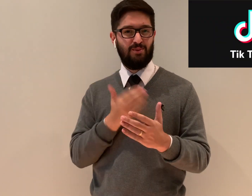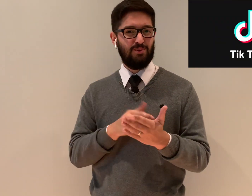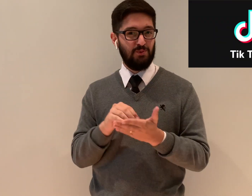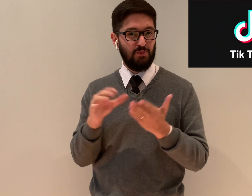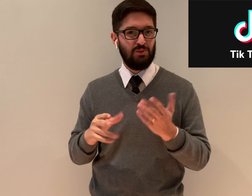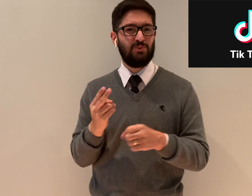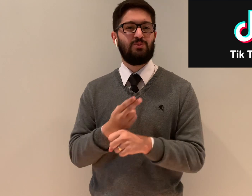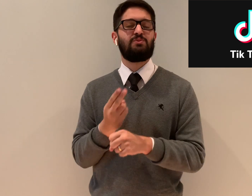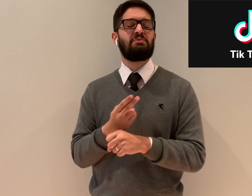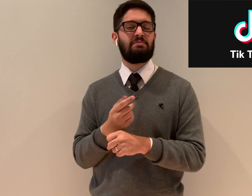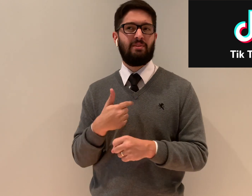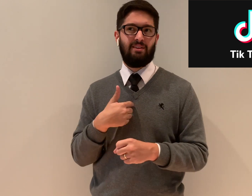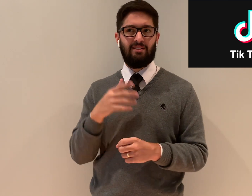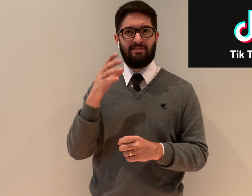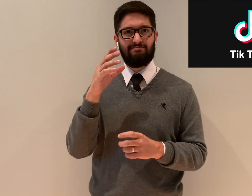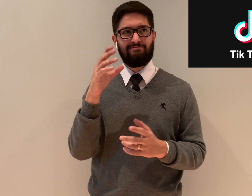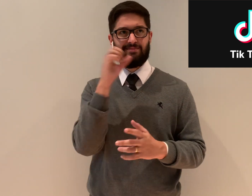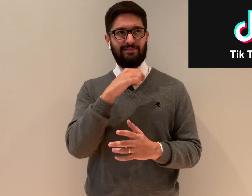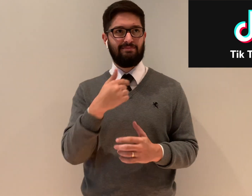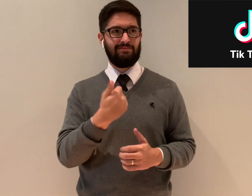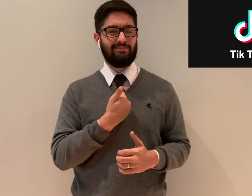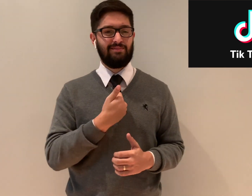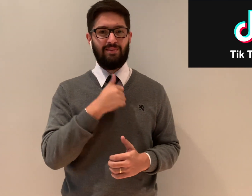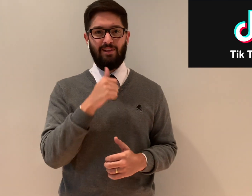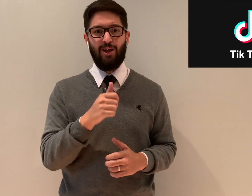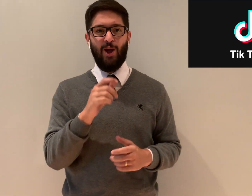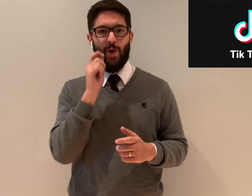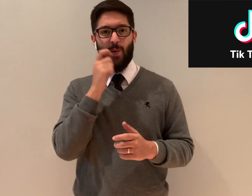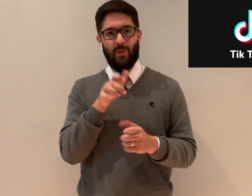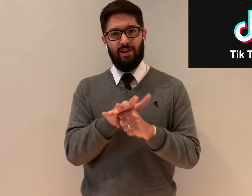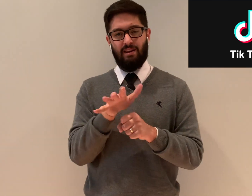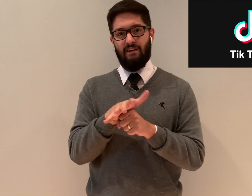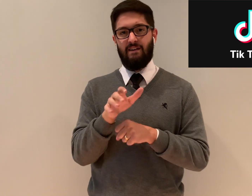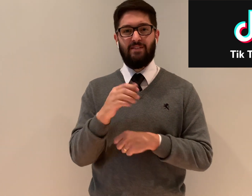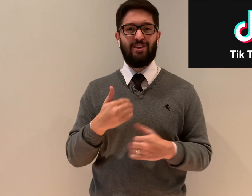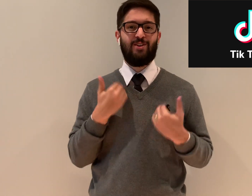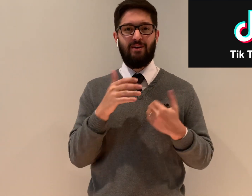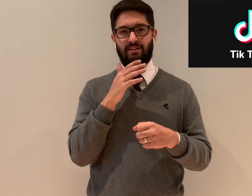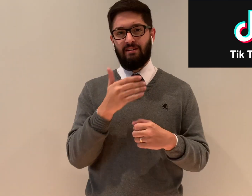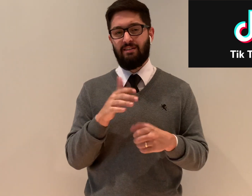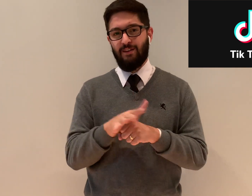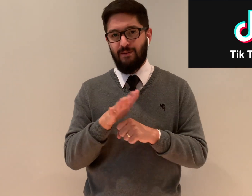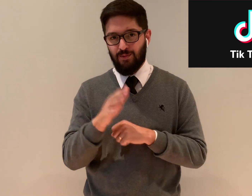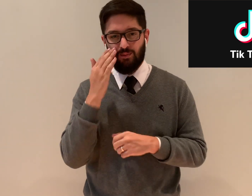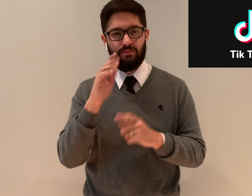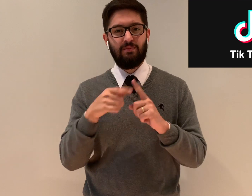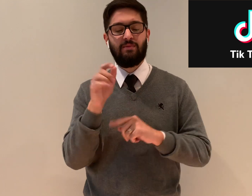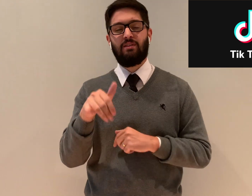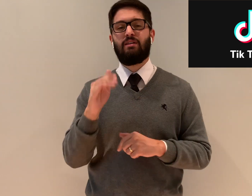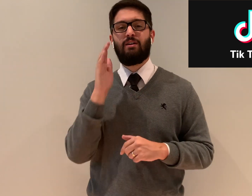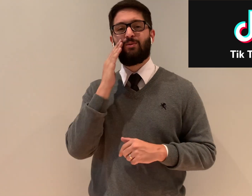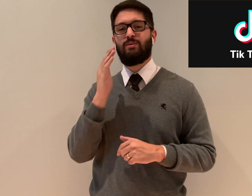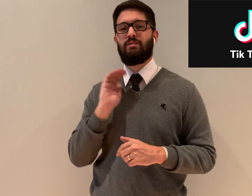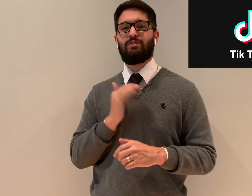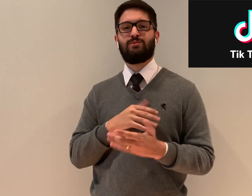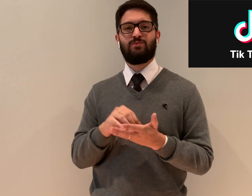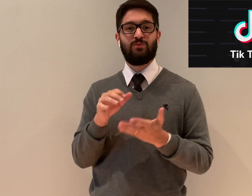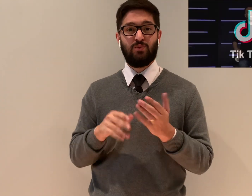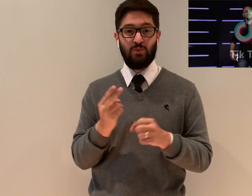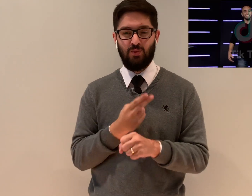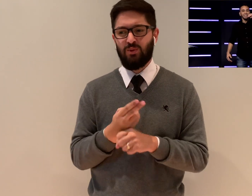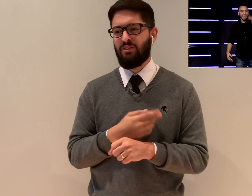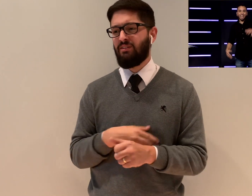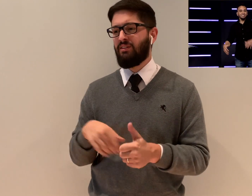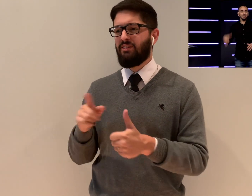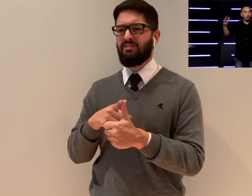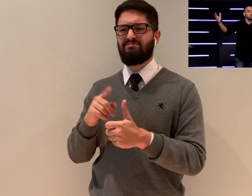it. I guess I'm not cool enough or young enough to know about it. I know our students use it, and Kat